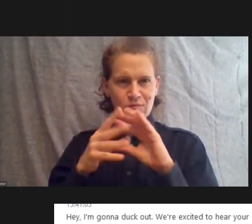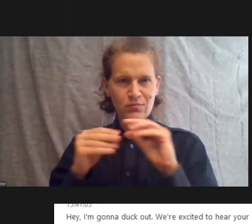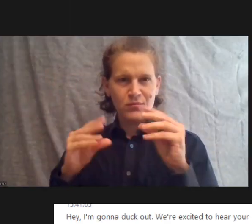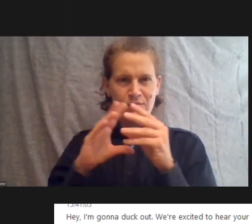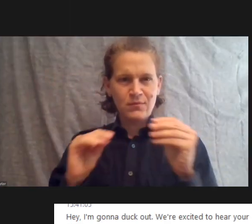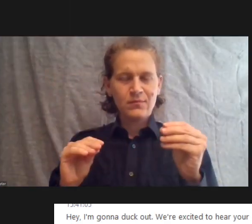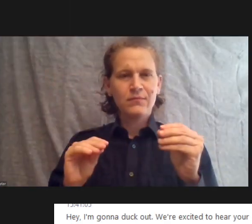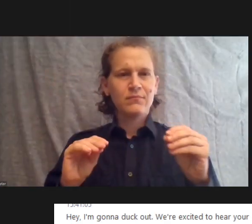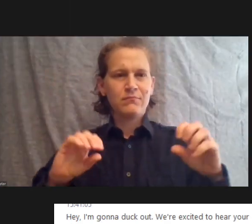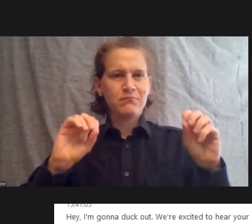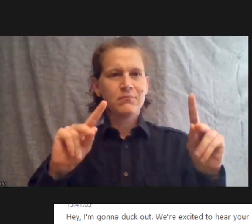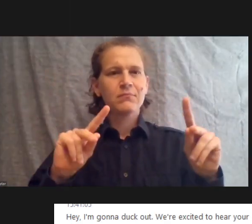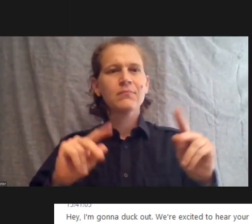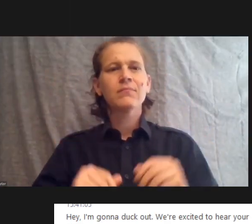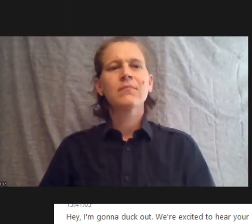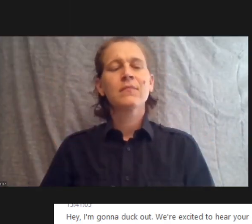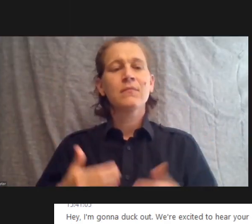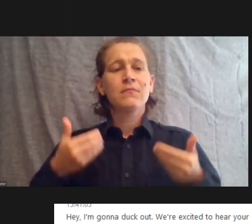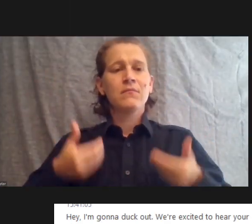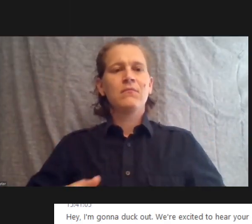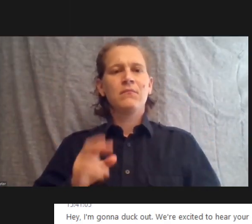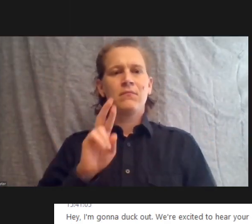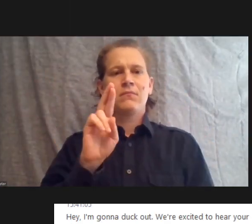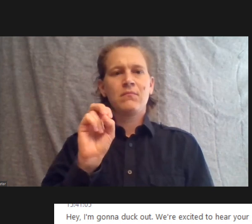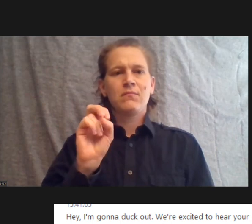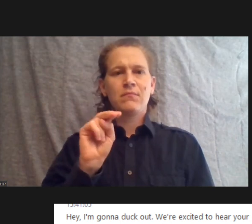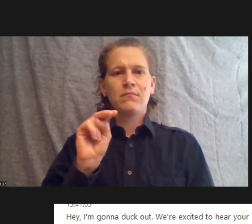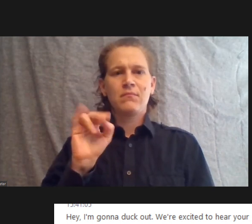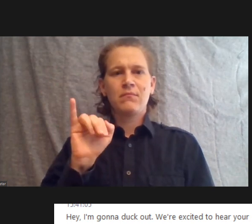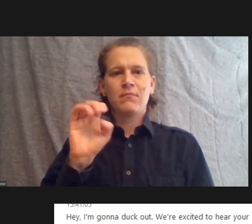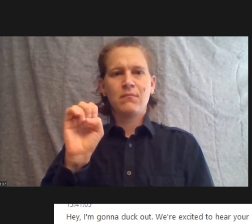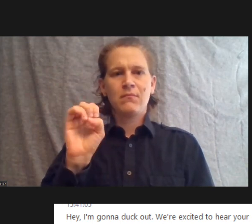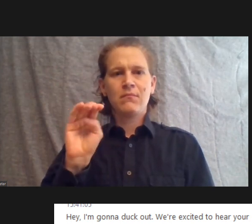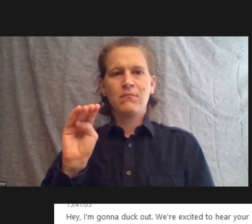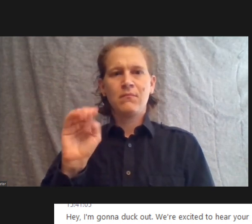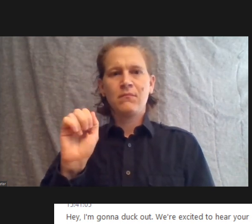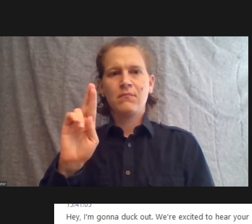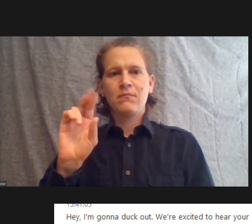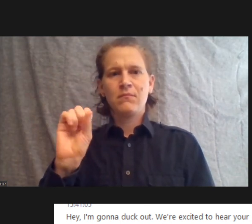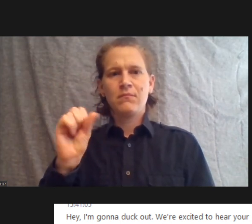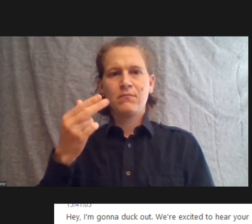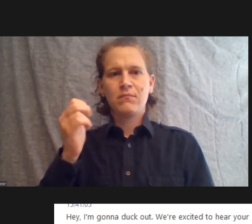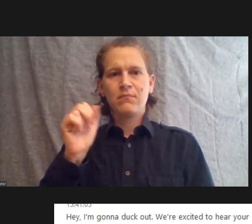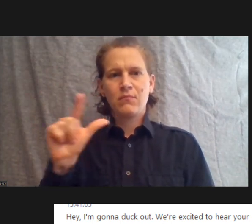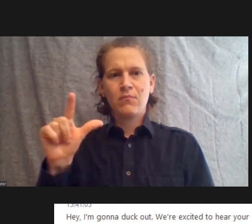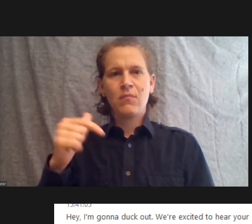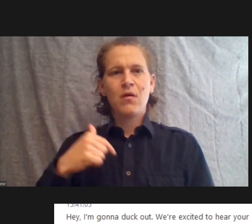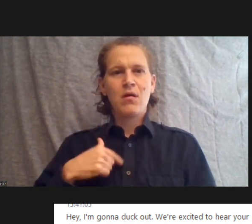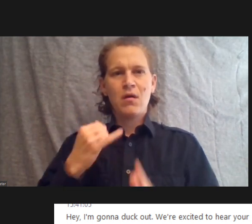I'm Ronnie Marshall. I'm an Arts Access board member,